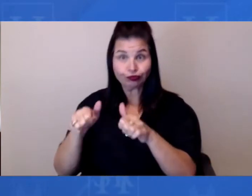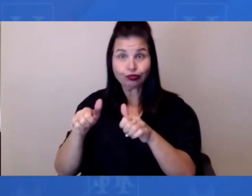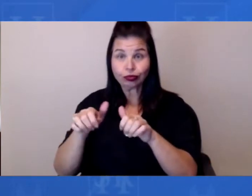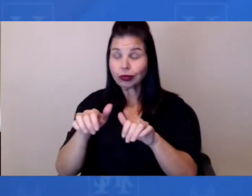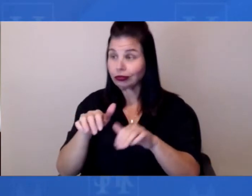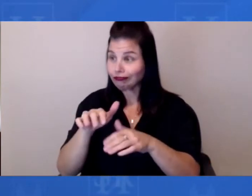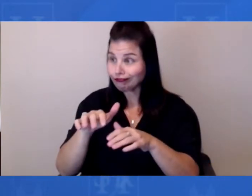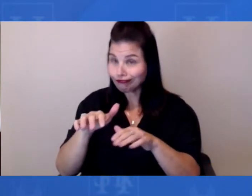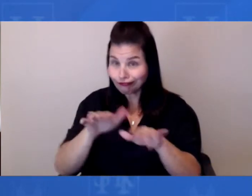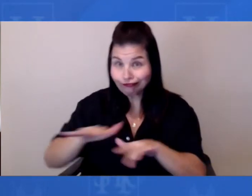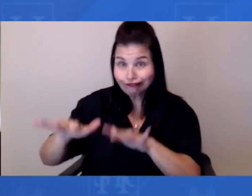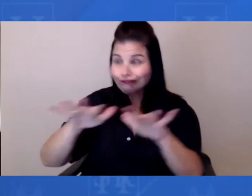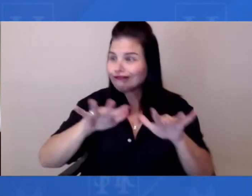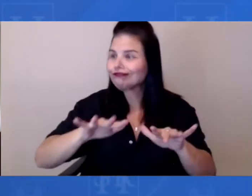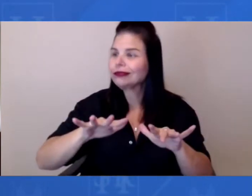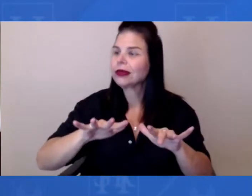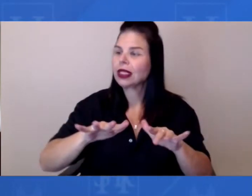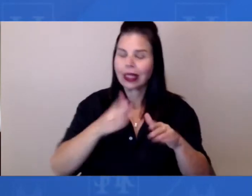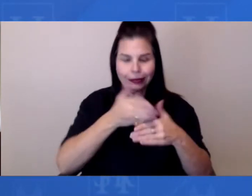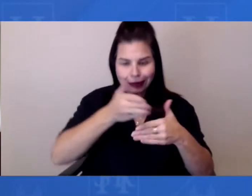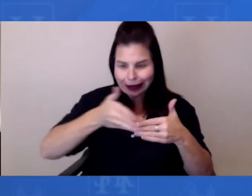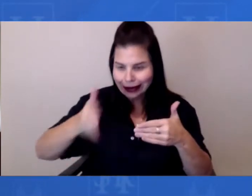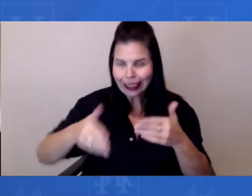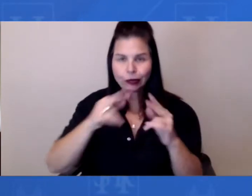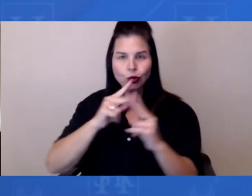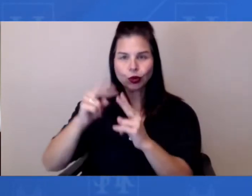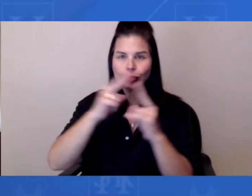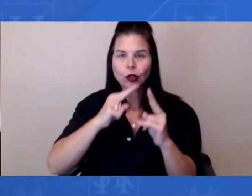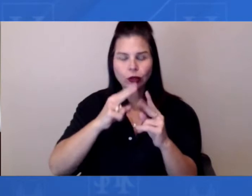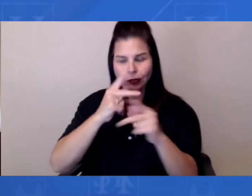partners, and caretakers.